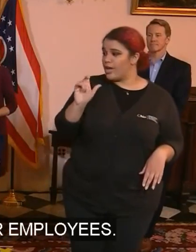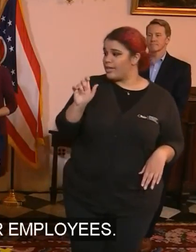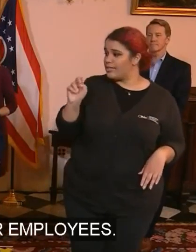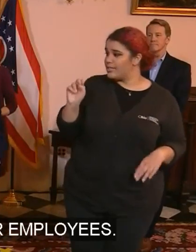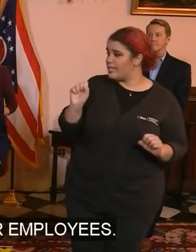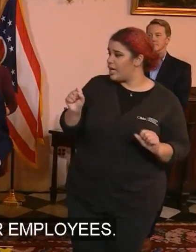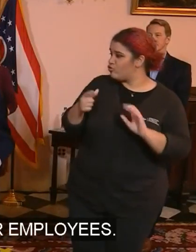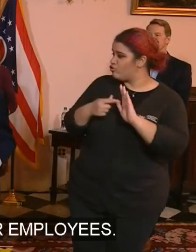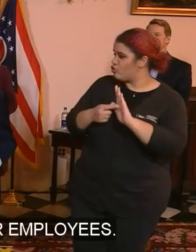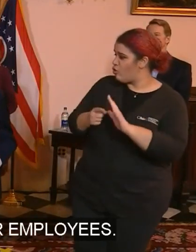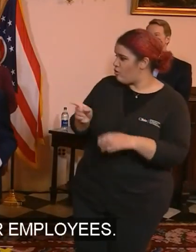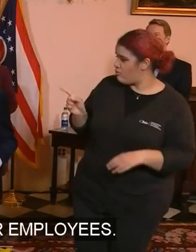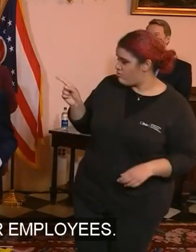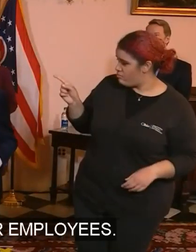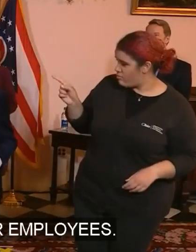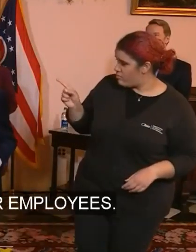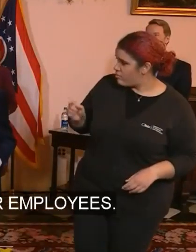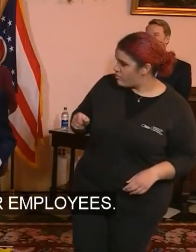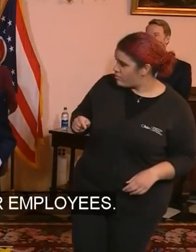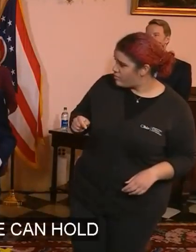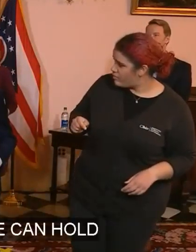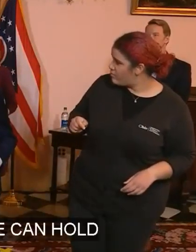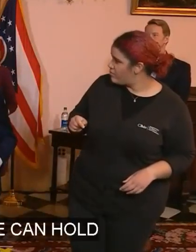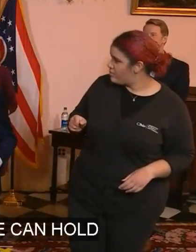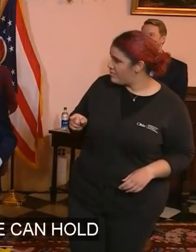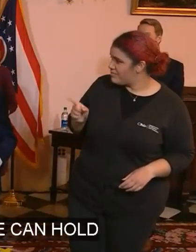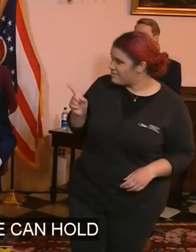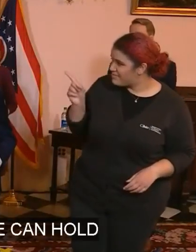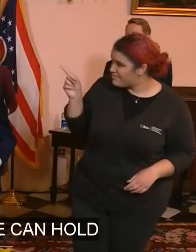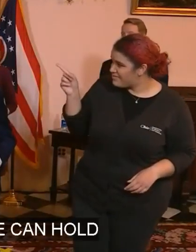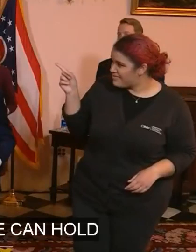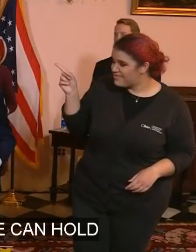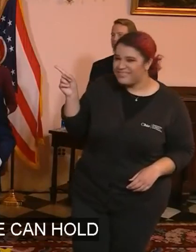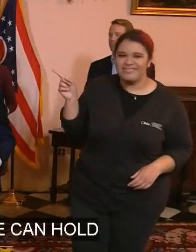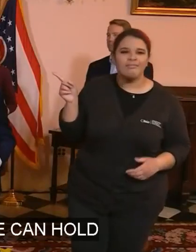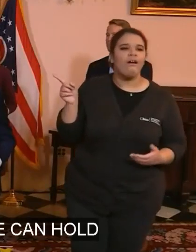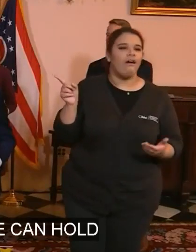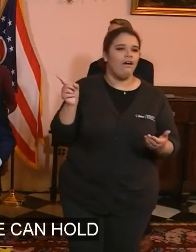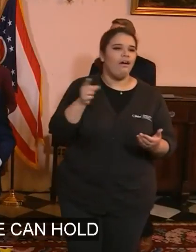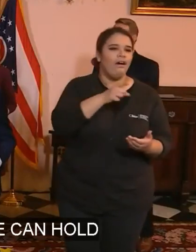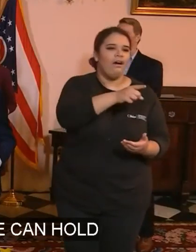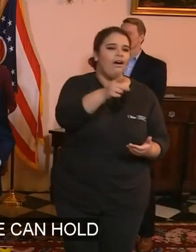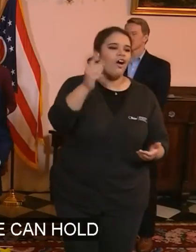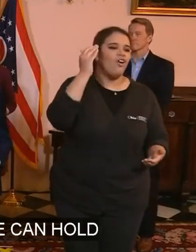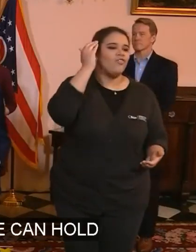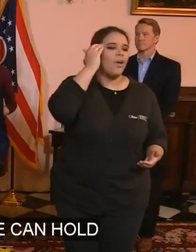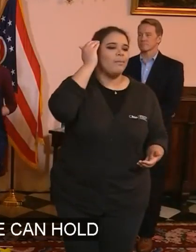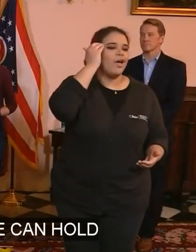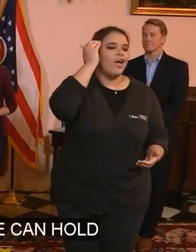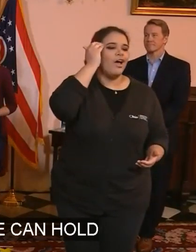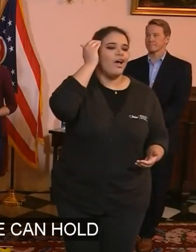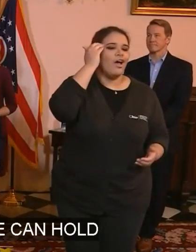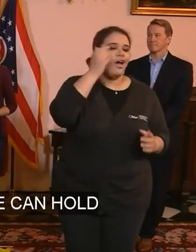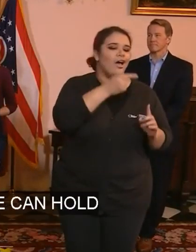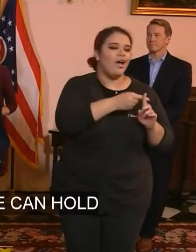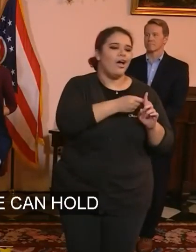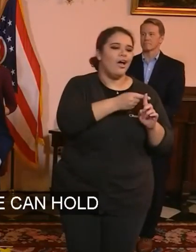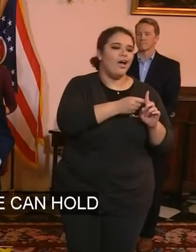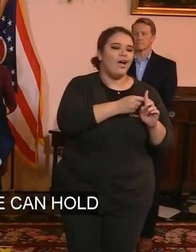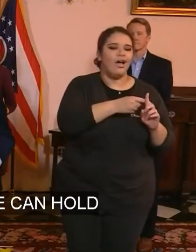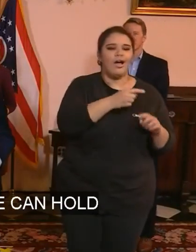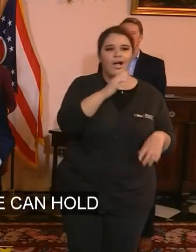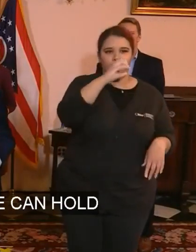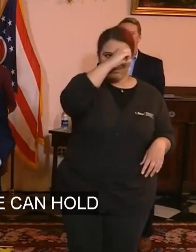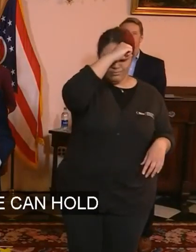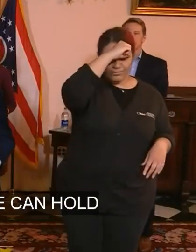up. You want to show them? You're seeing the ubiquitous probe temperature